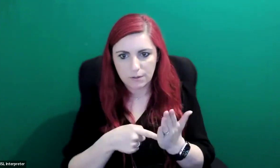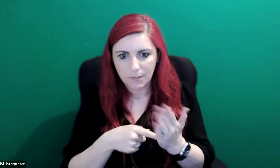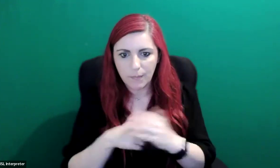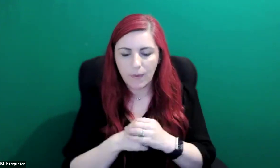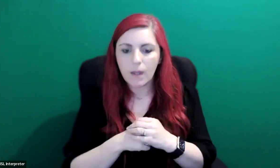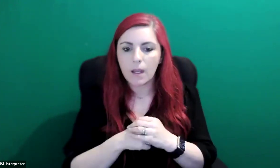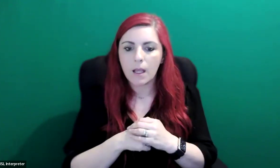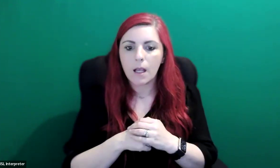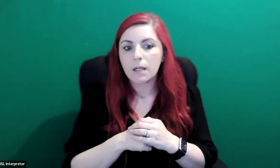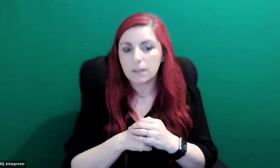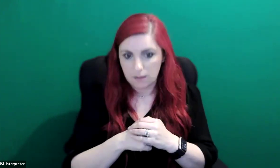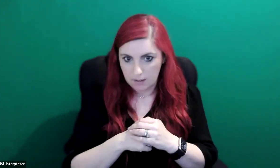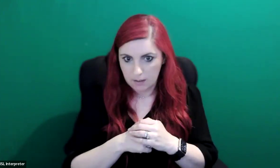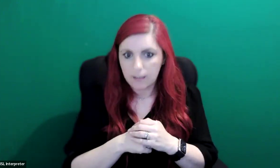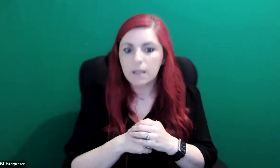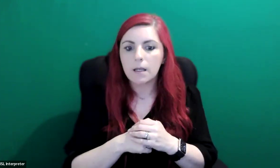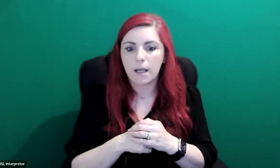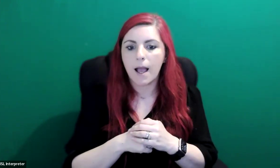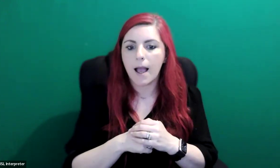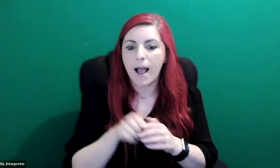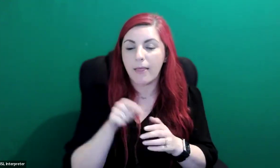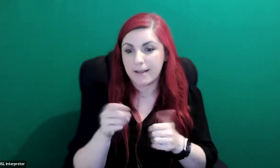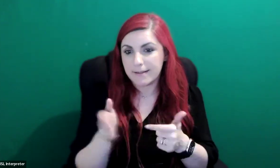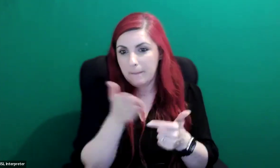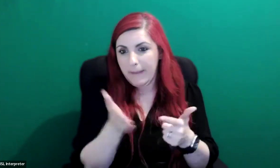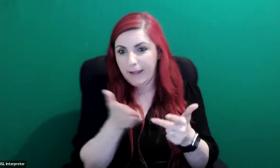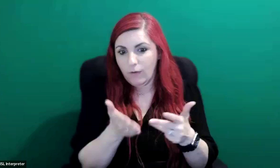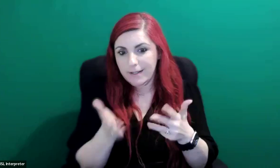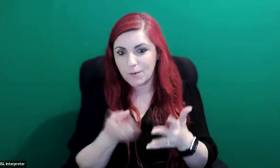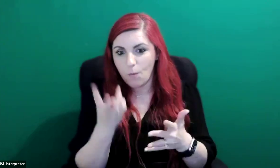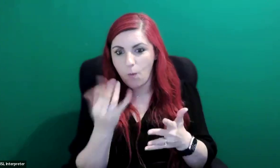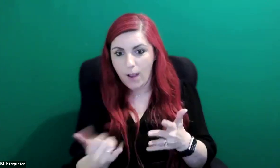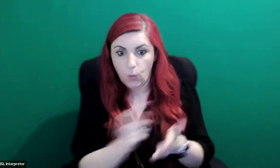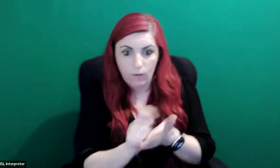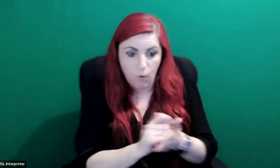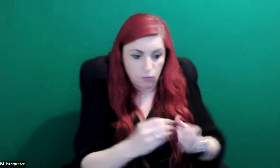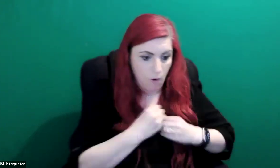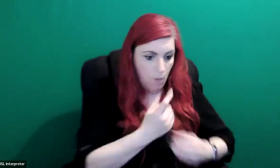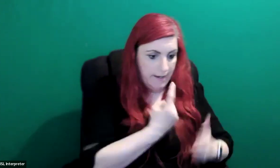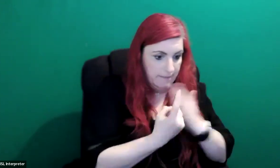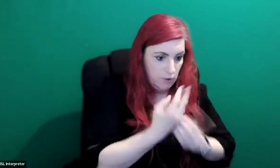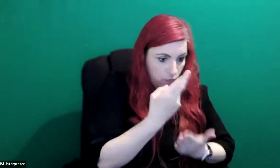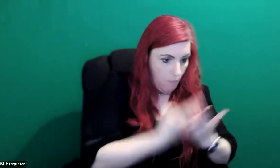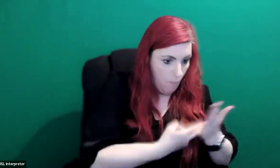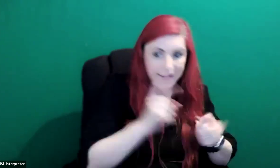And that is also one of the main reasons that we wrote our own report.